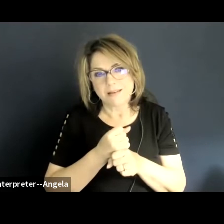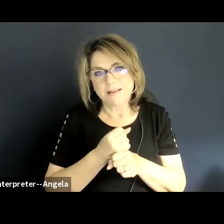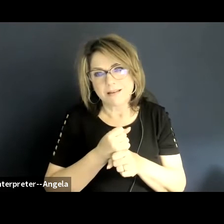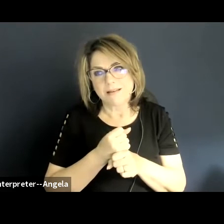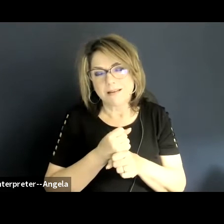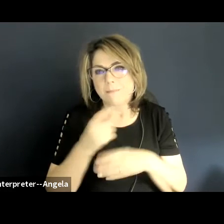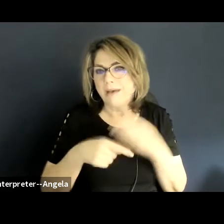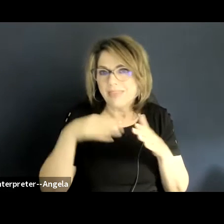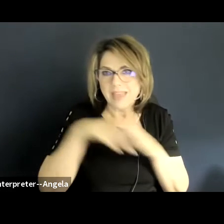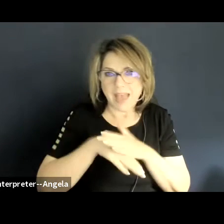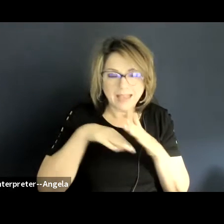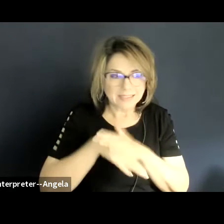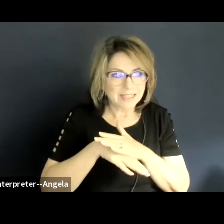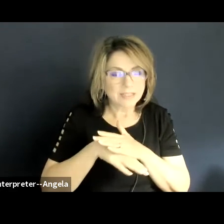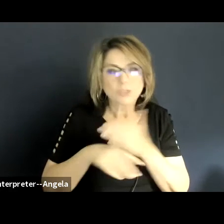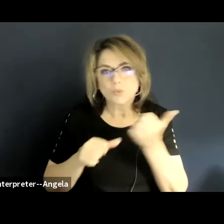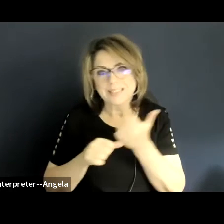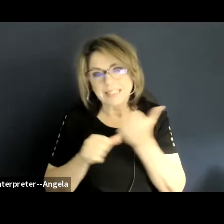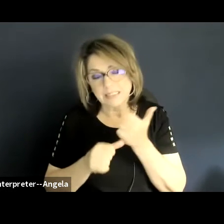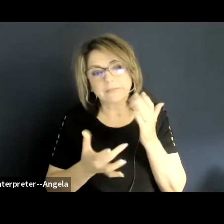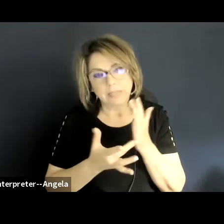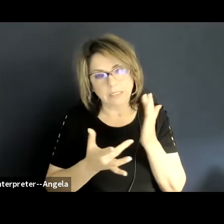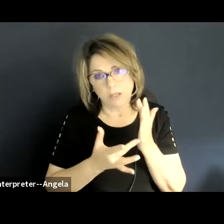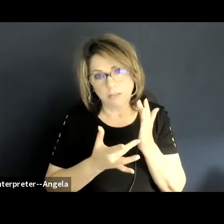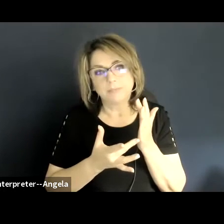the access to assistive technology.